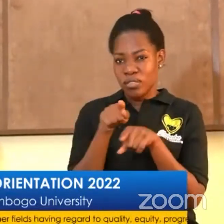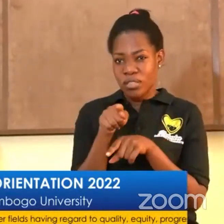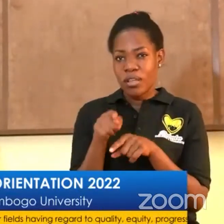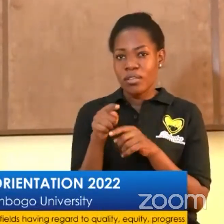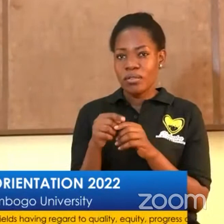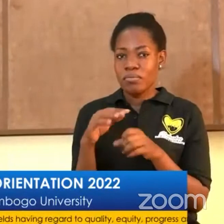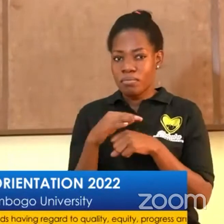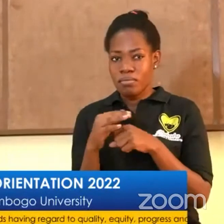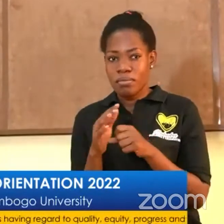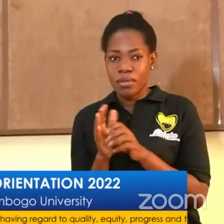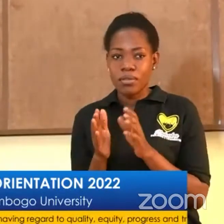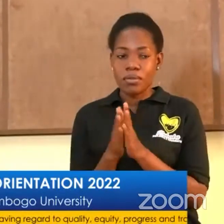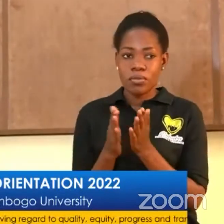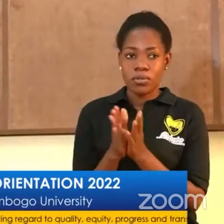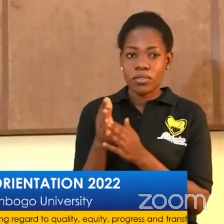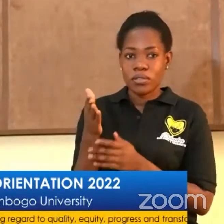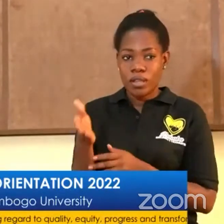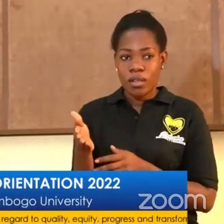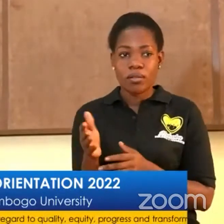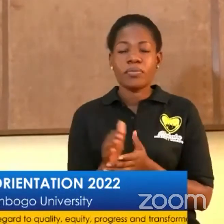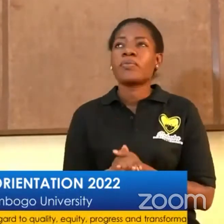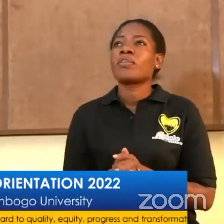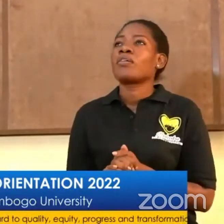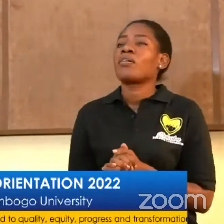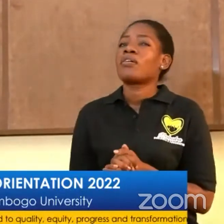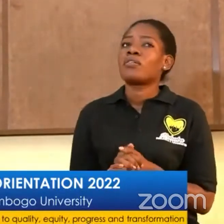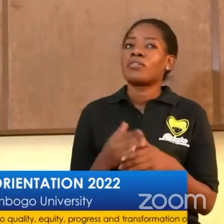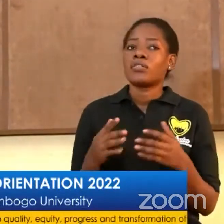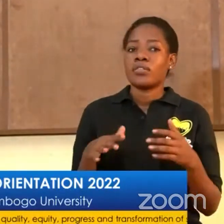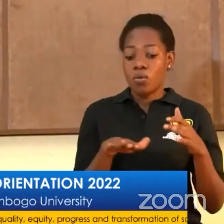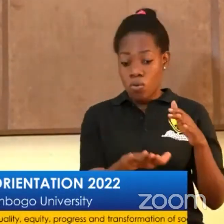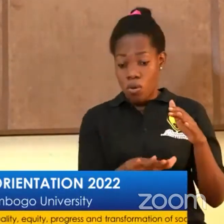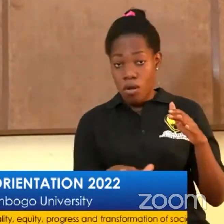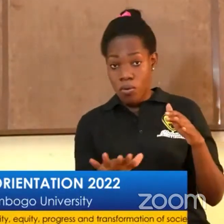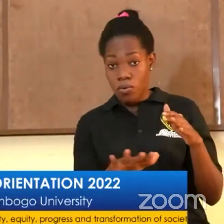On the ground floor, we have the closed section.